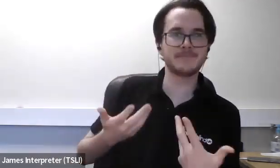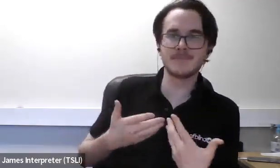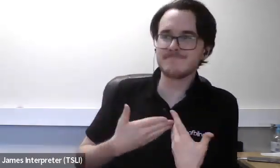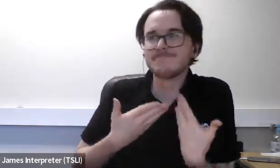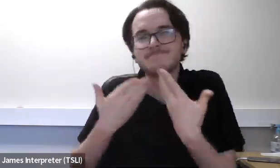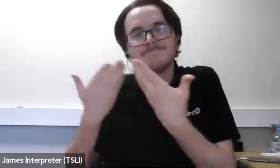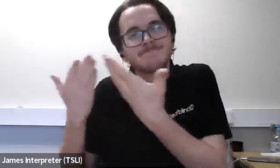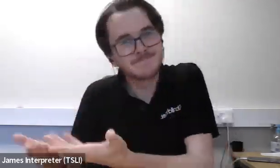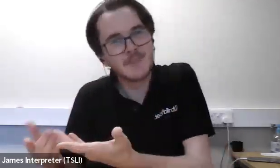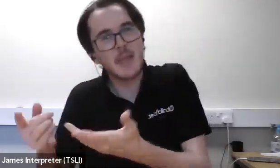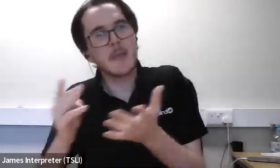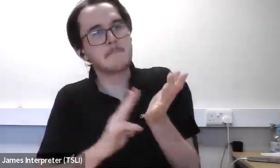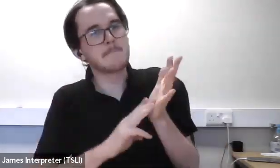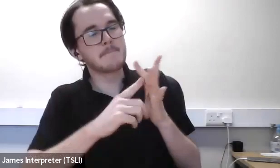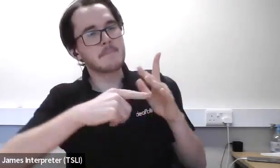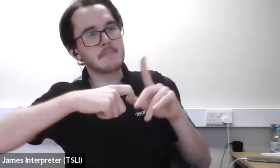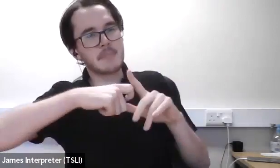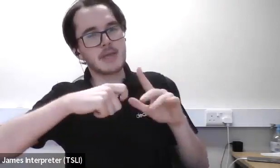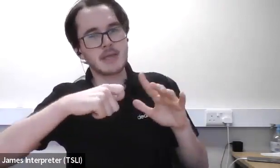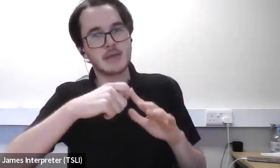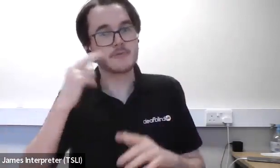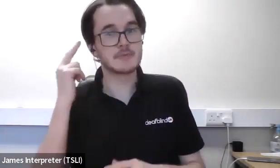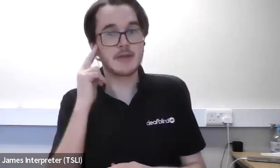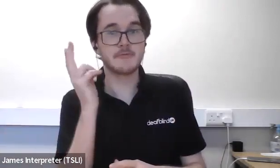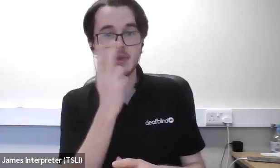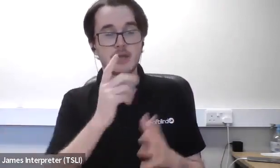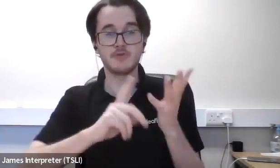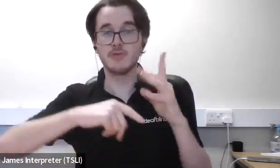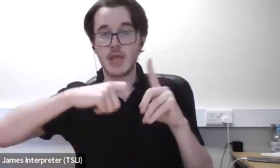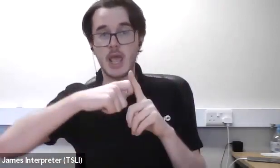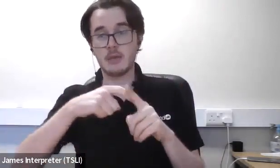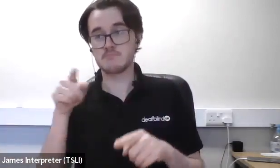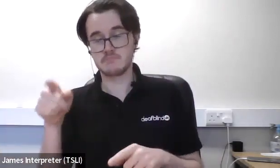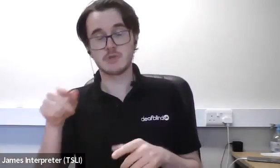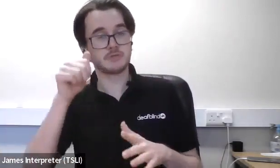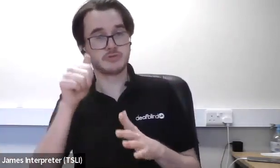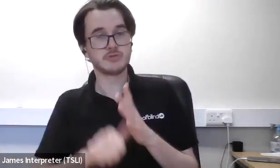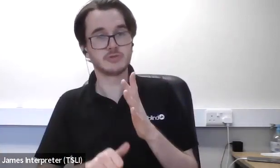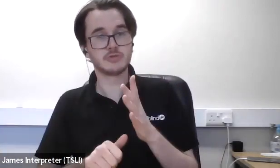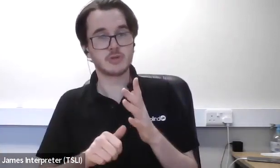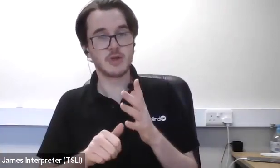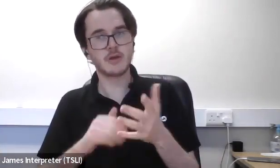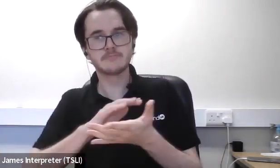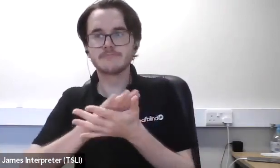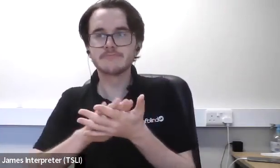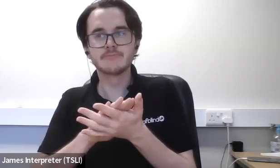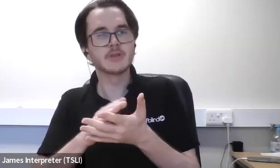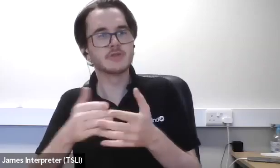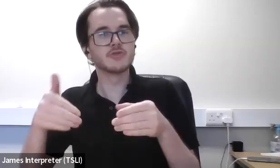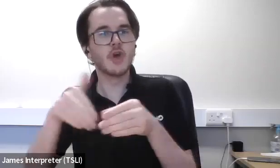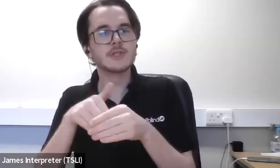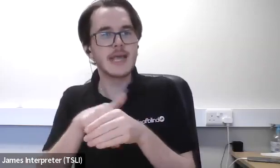hand over to Mike Wycherley from DeafBlind UK, who's going to kick off things by providing some context to today's